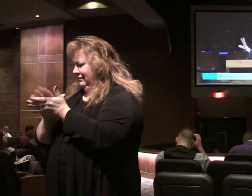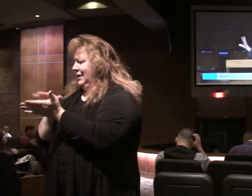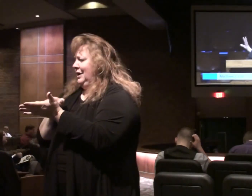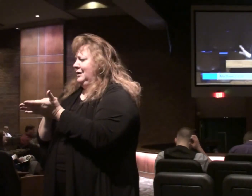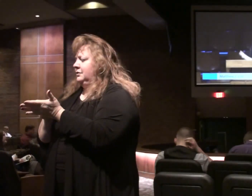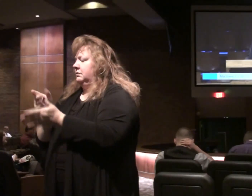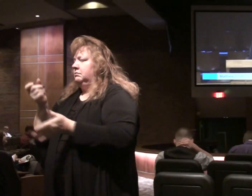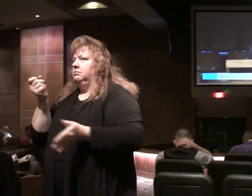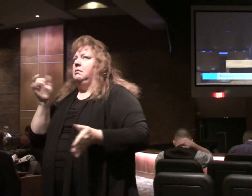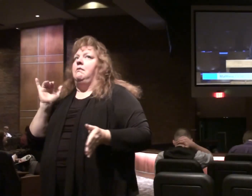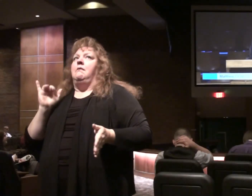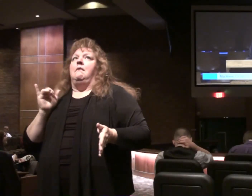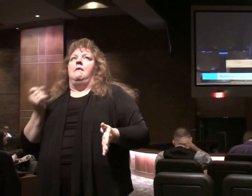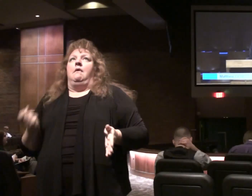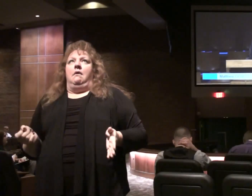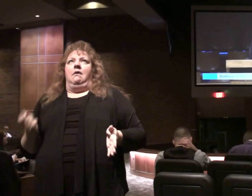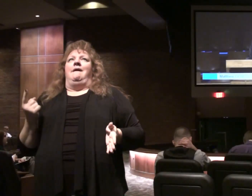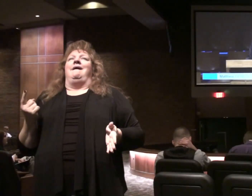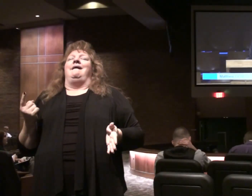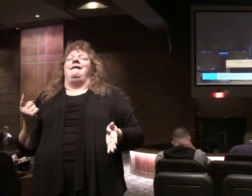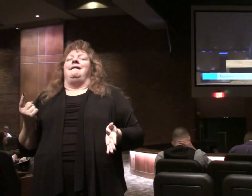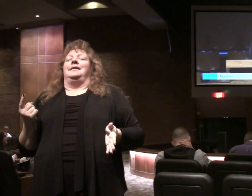to those who are believers.